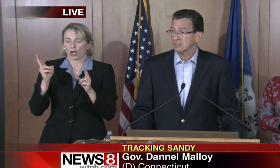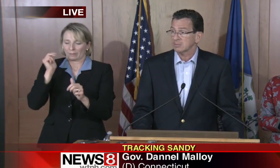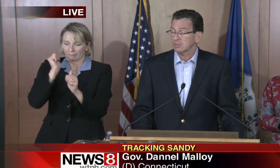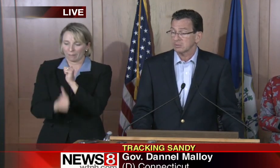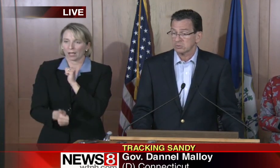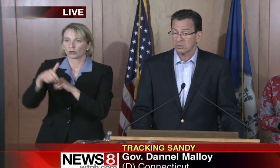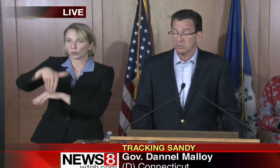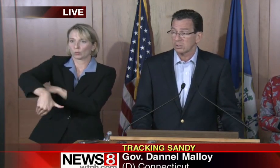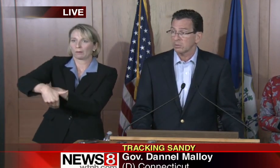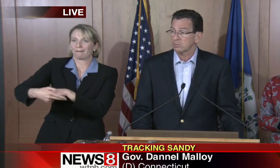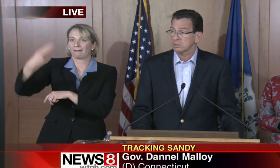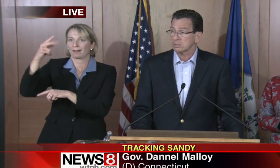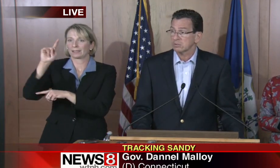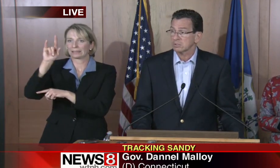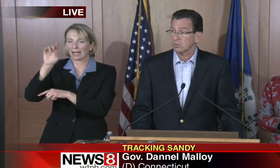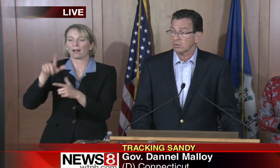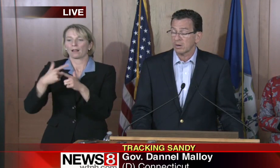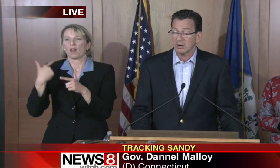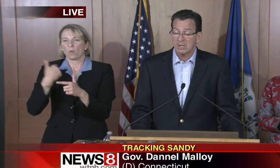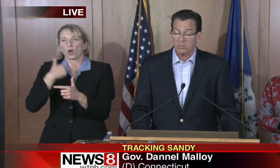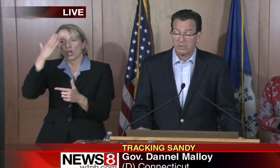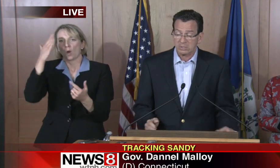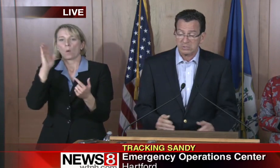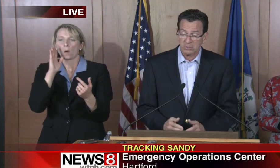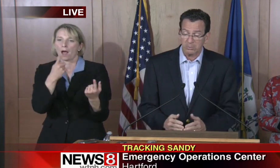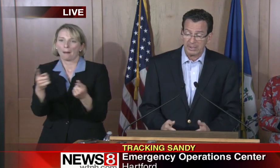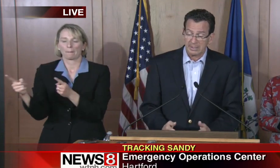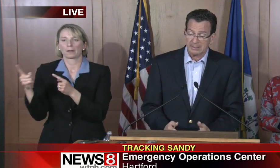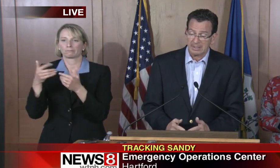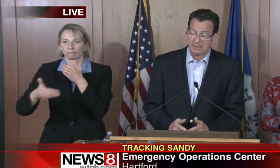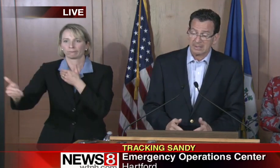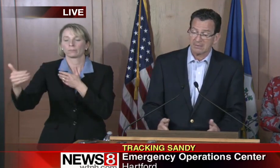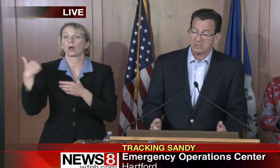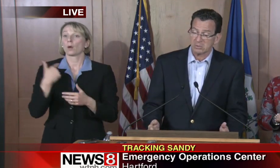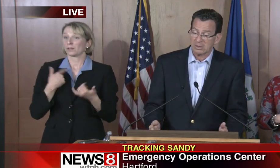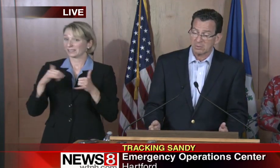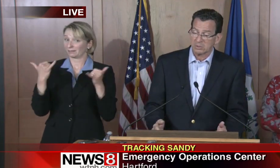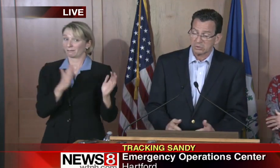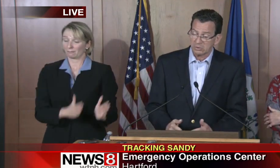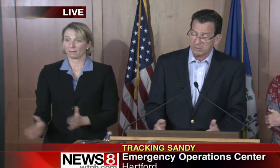tonight, the sooner we'll know what the results of this storm are. We are still planning,